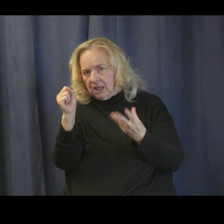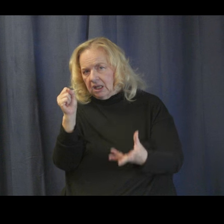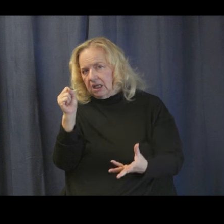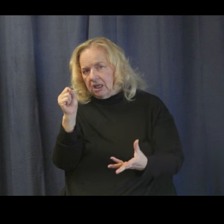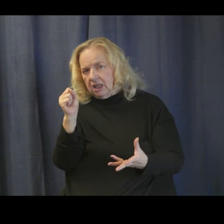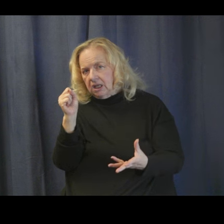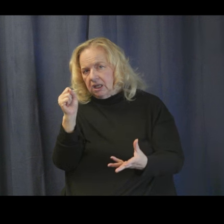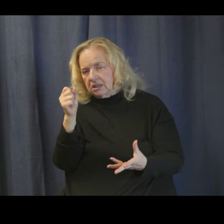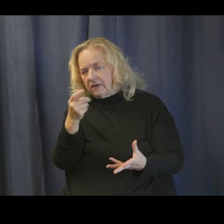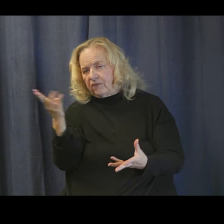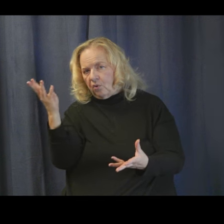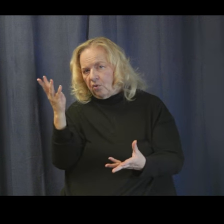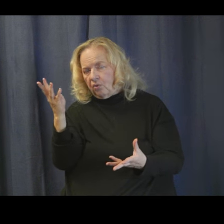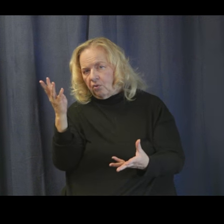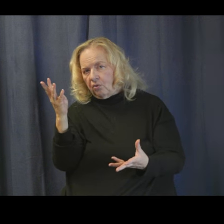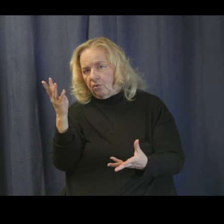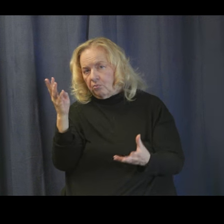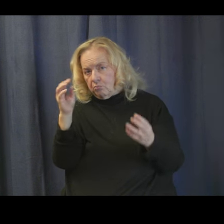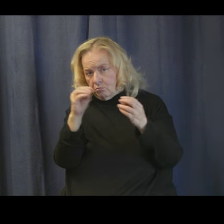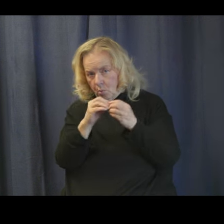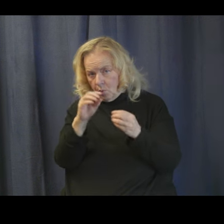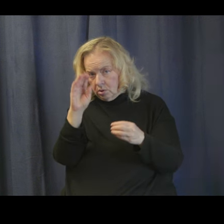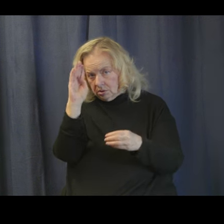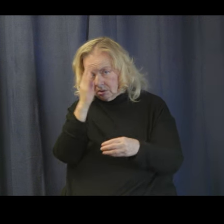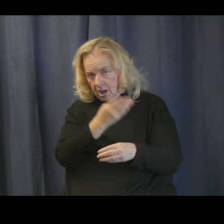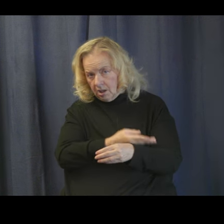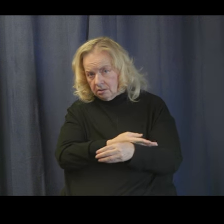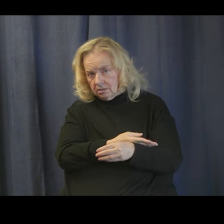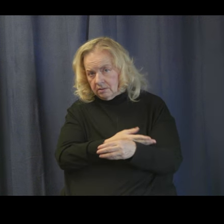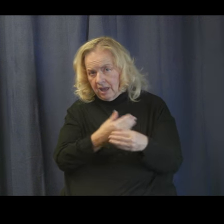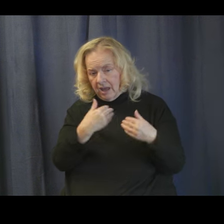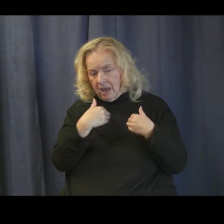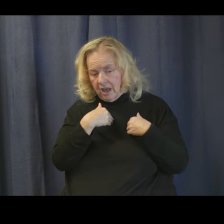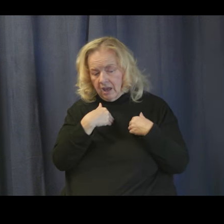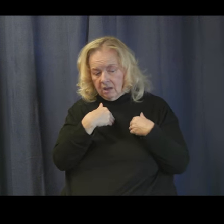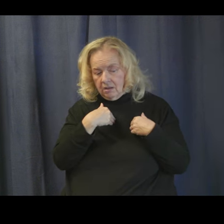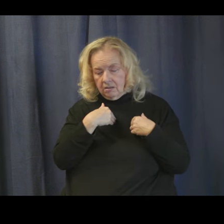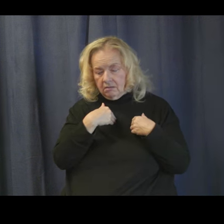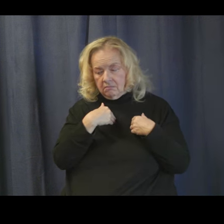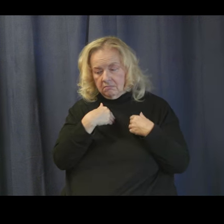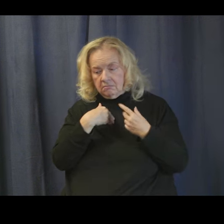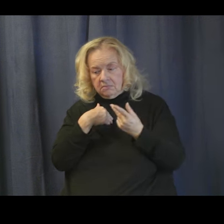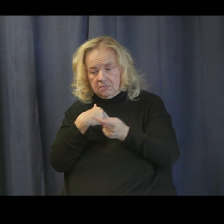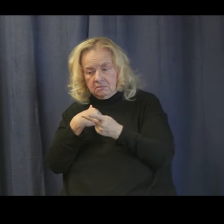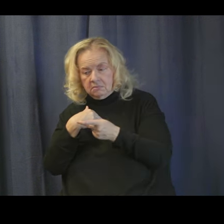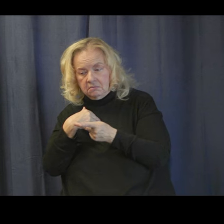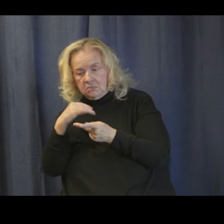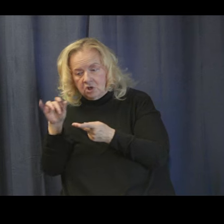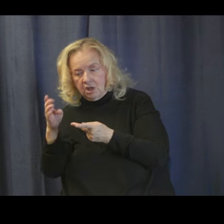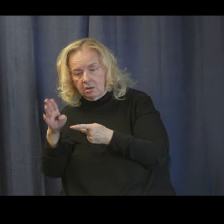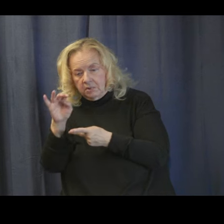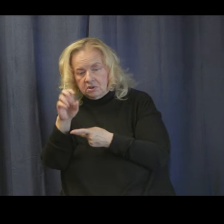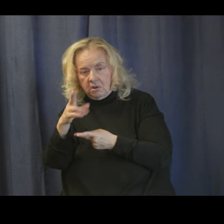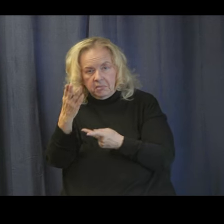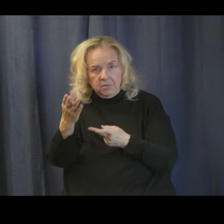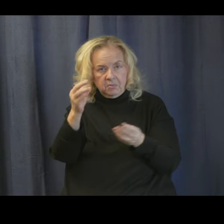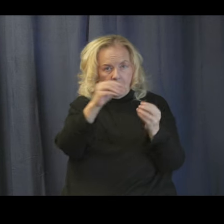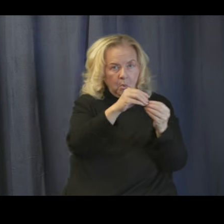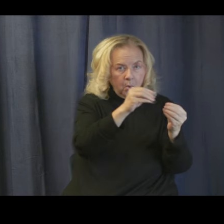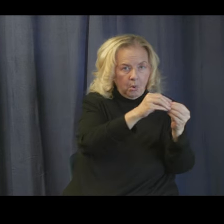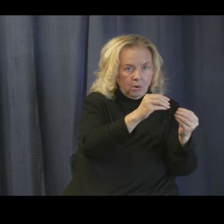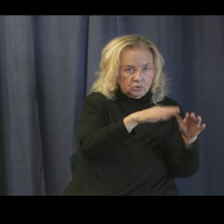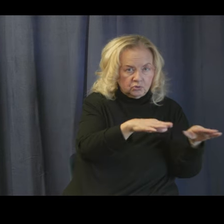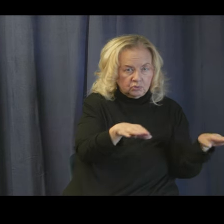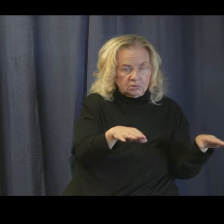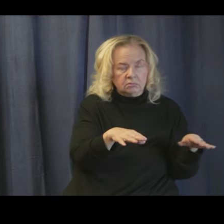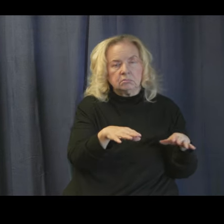Plural. Does that mean there were more sons that they had besides Jacob and Esau? And then it